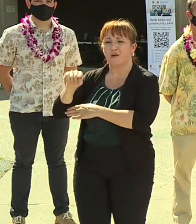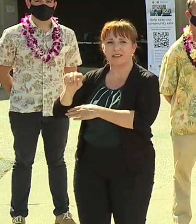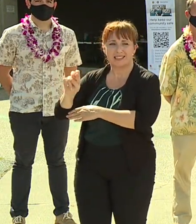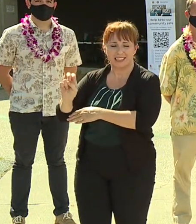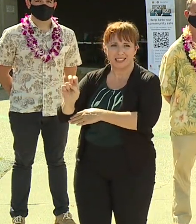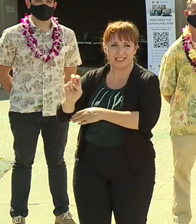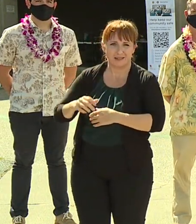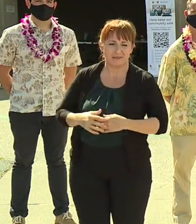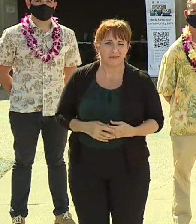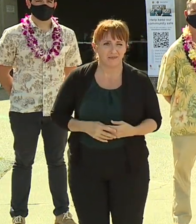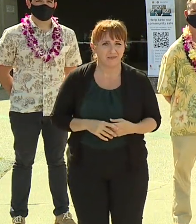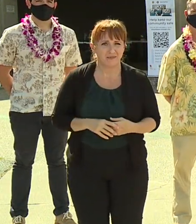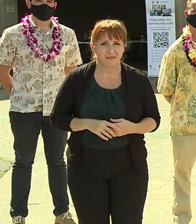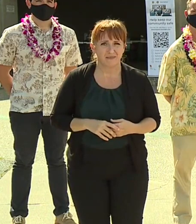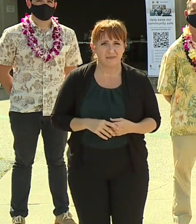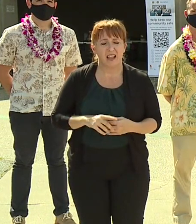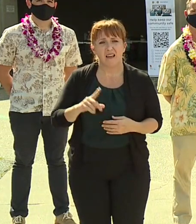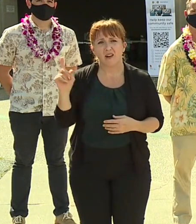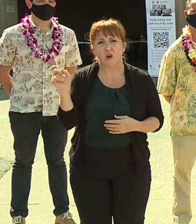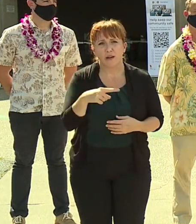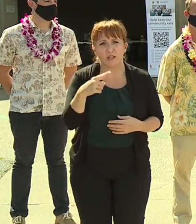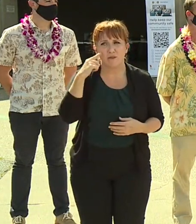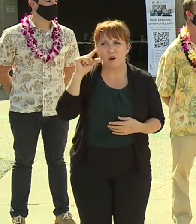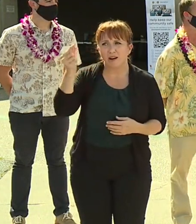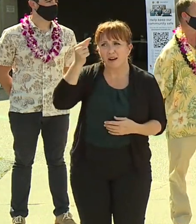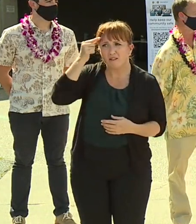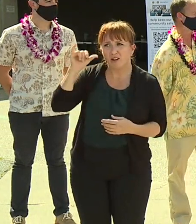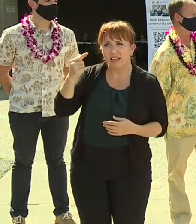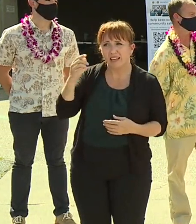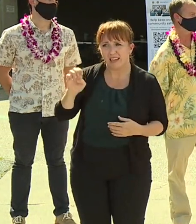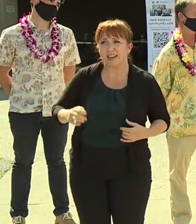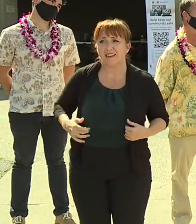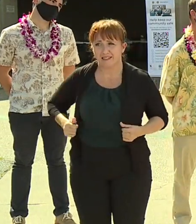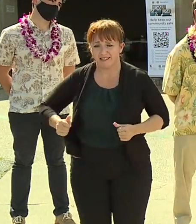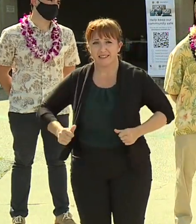much. Governor, I have a question for the governor. Oh, governor. Please.